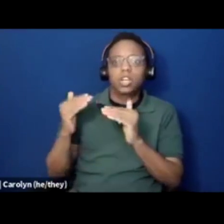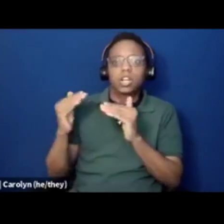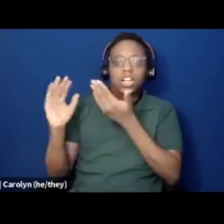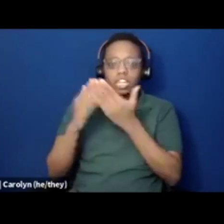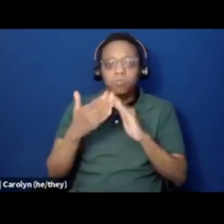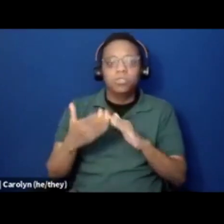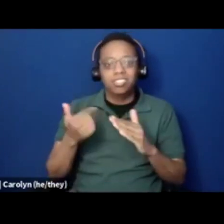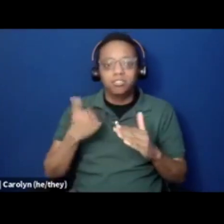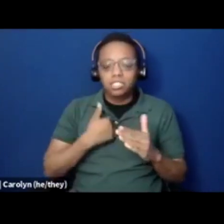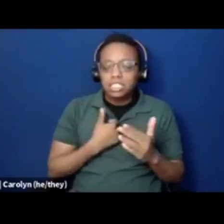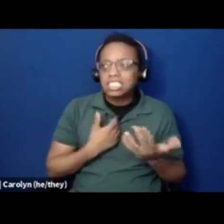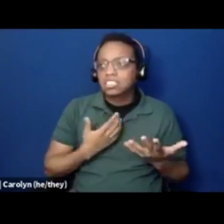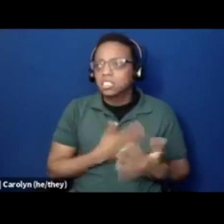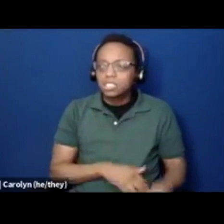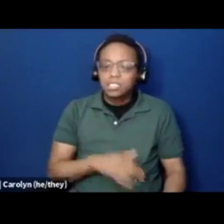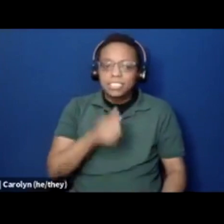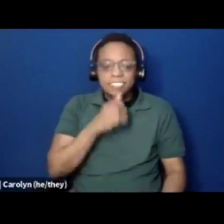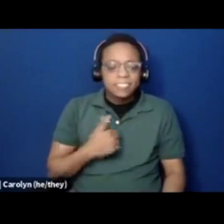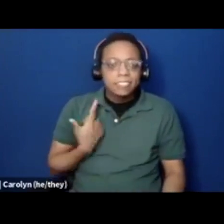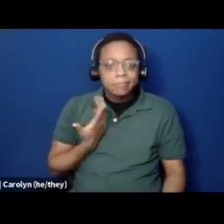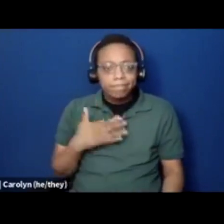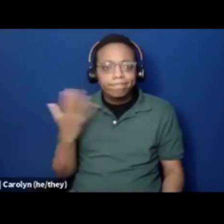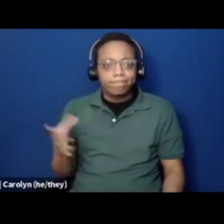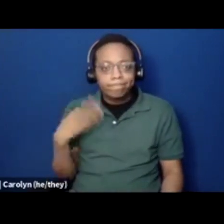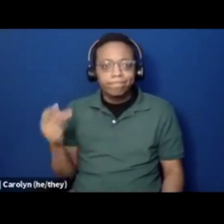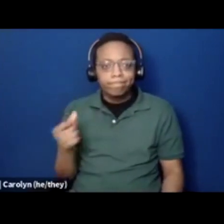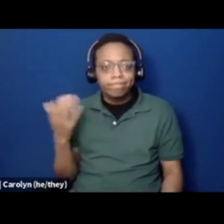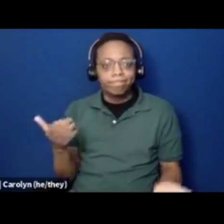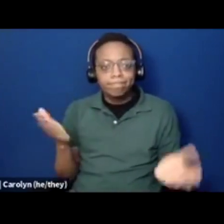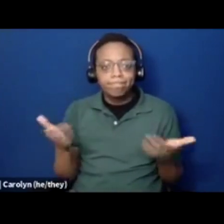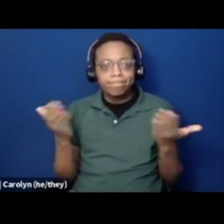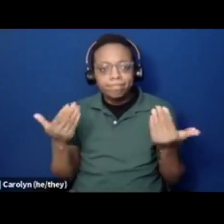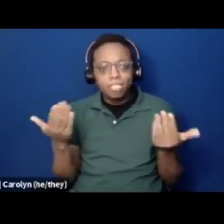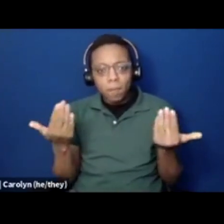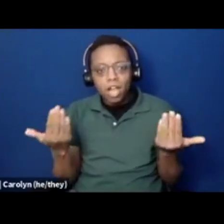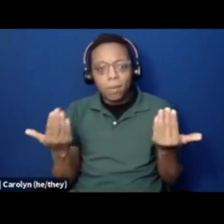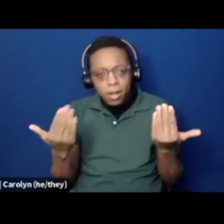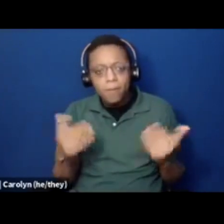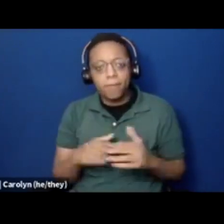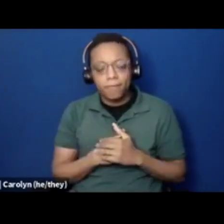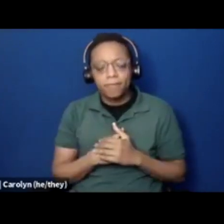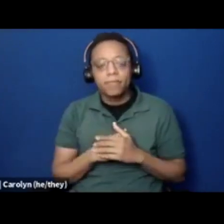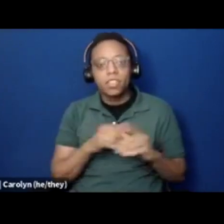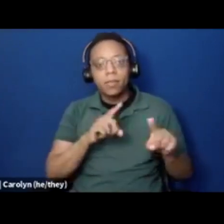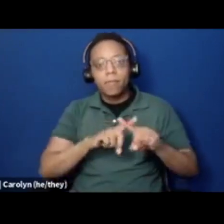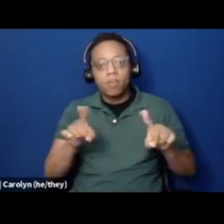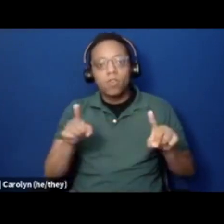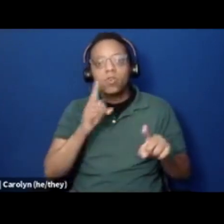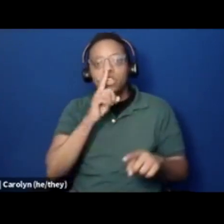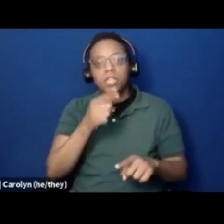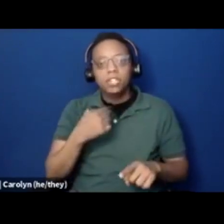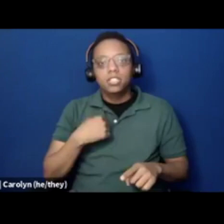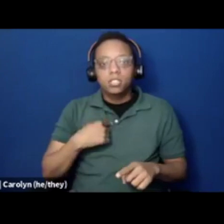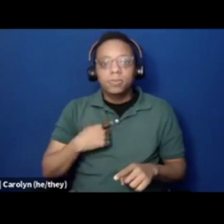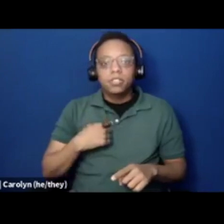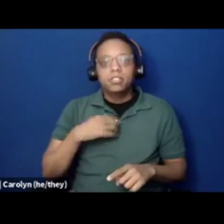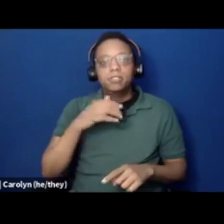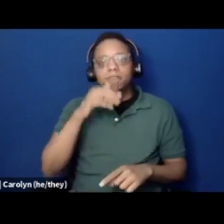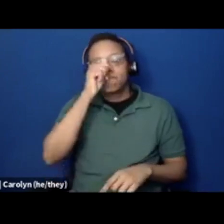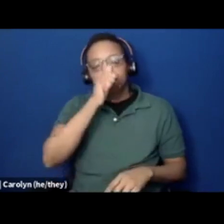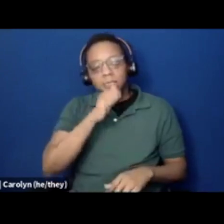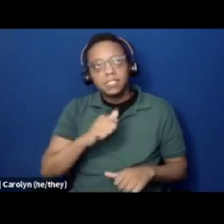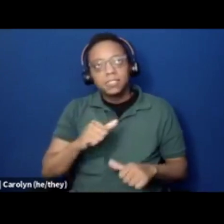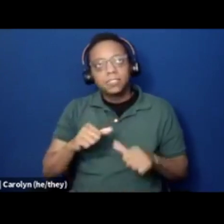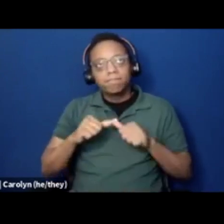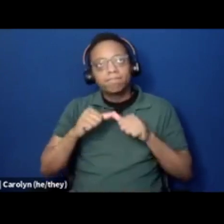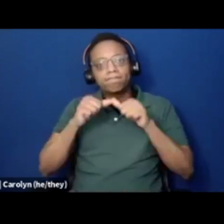impatient because it doesn't move, you know, fast enough. So it's all about staying consistent and working together as leaders, and also